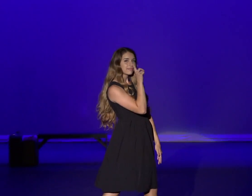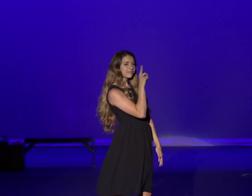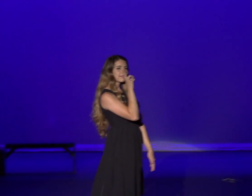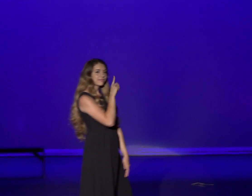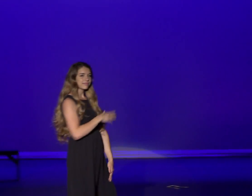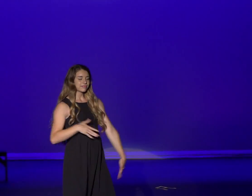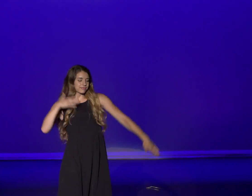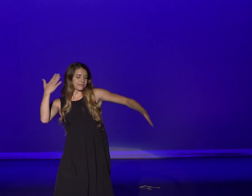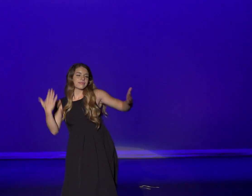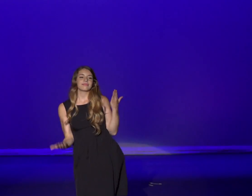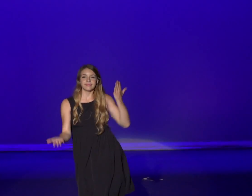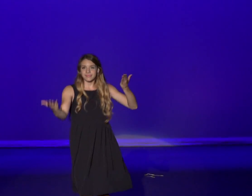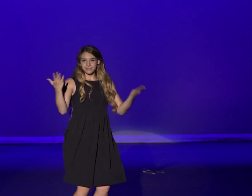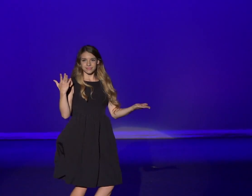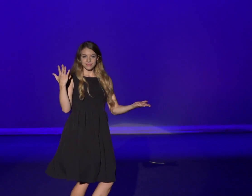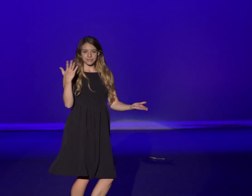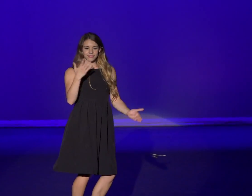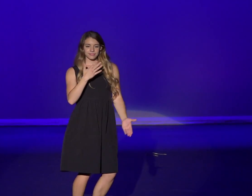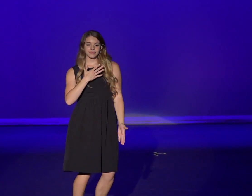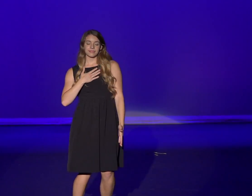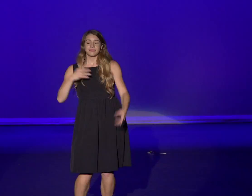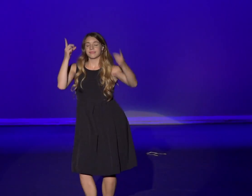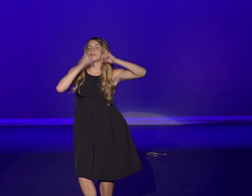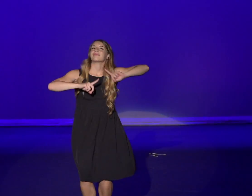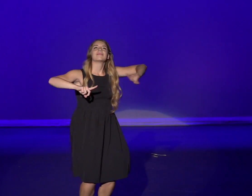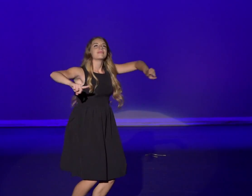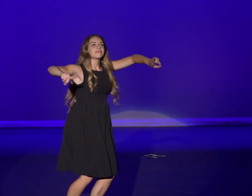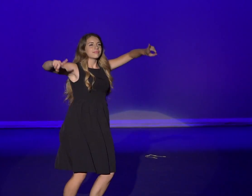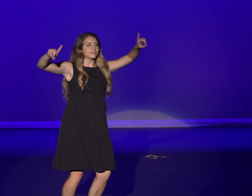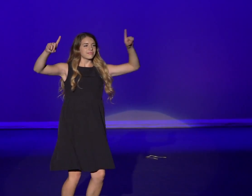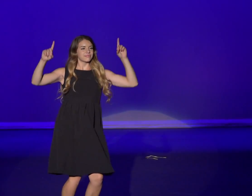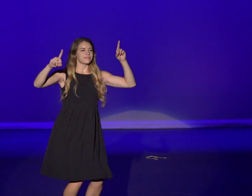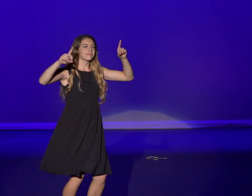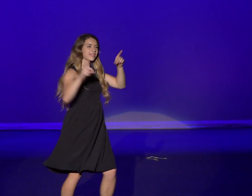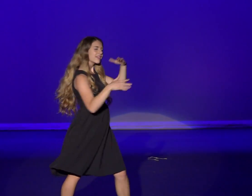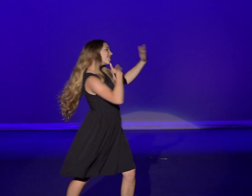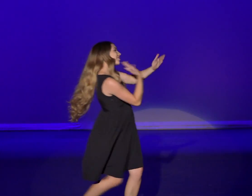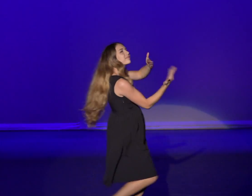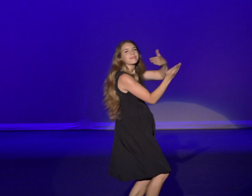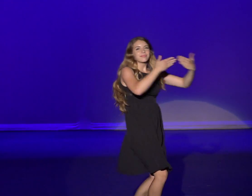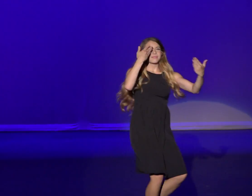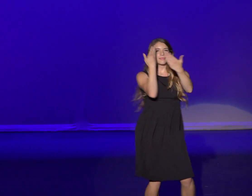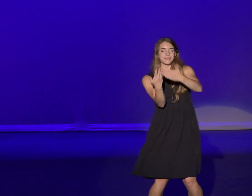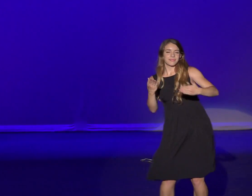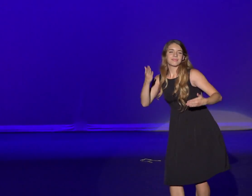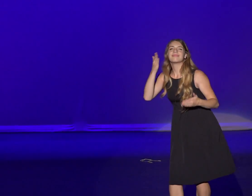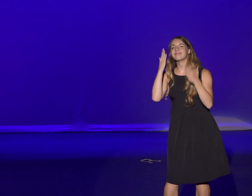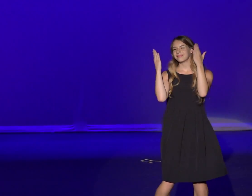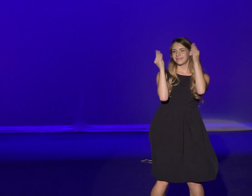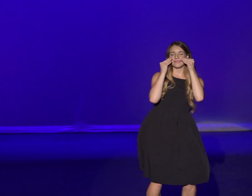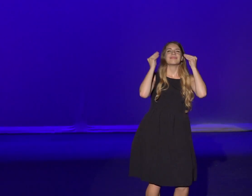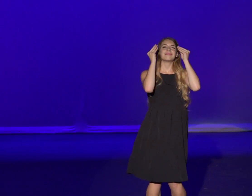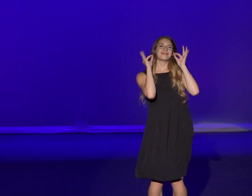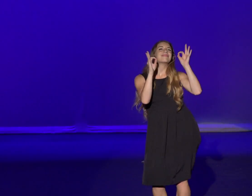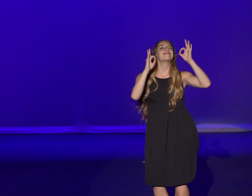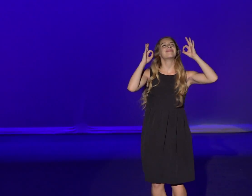I didn't fake it, hat, sir I guess I didn't make it, but Whether I'm the rose of sheer perfection